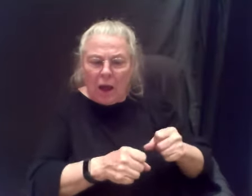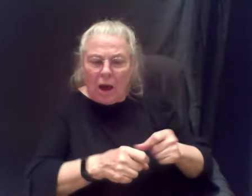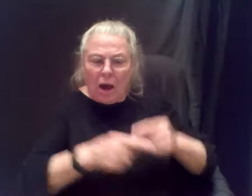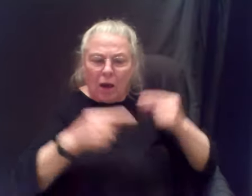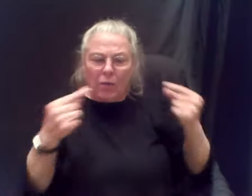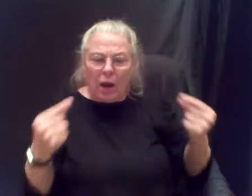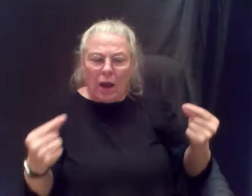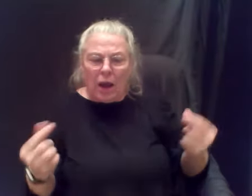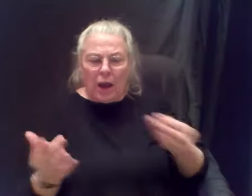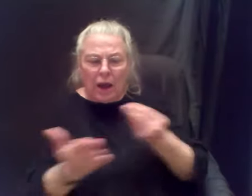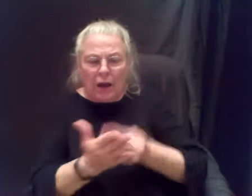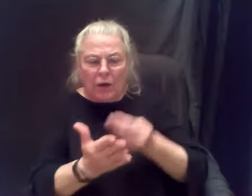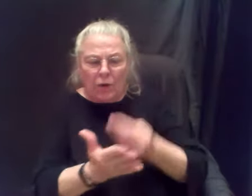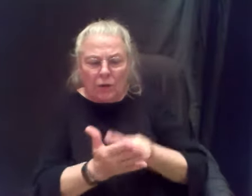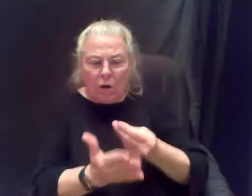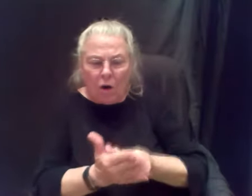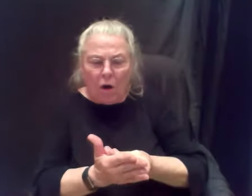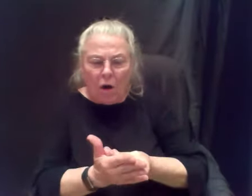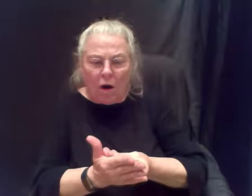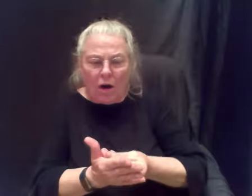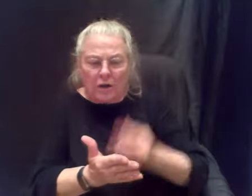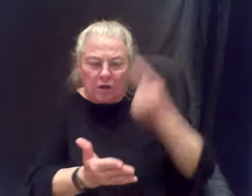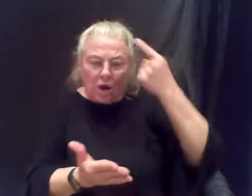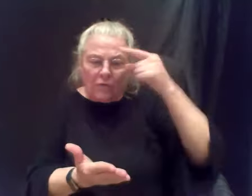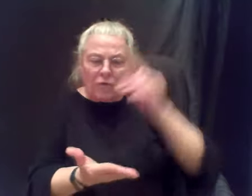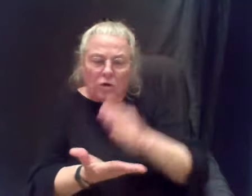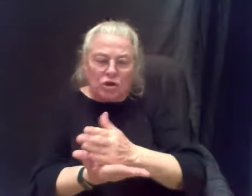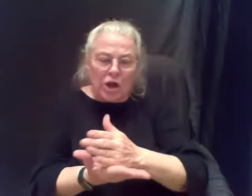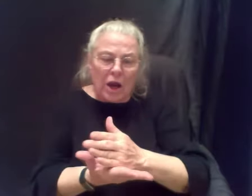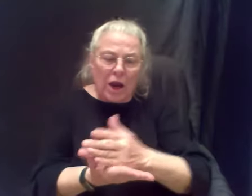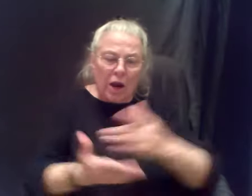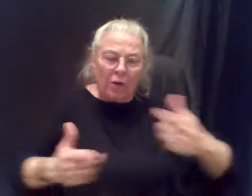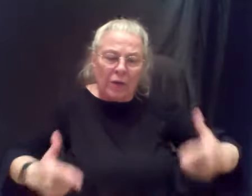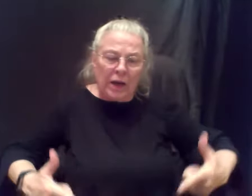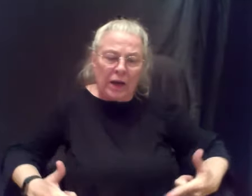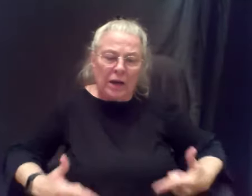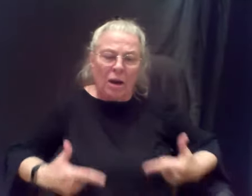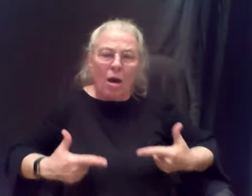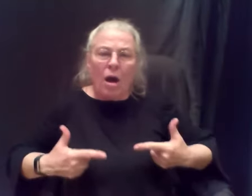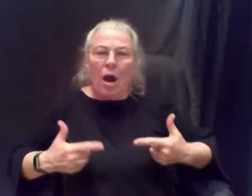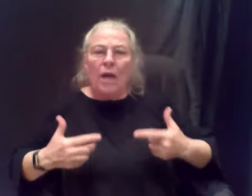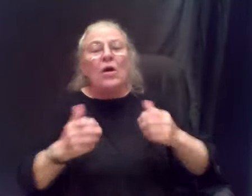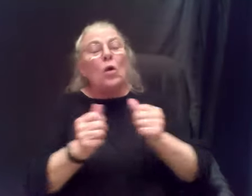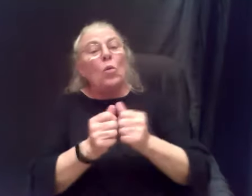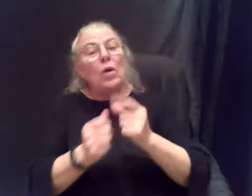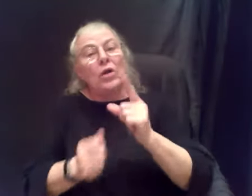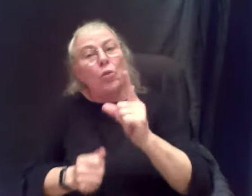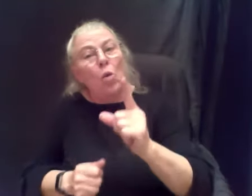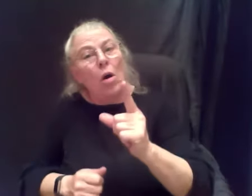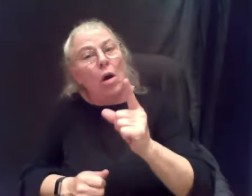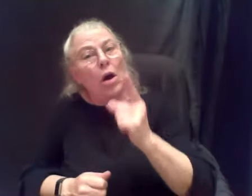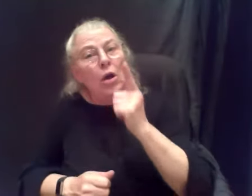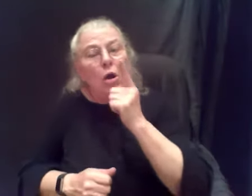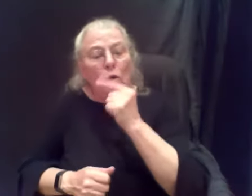a greater cause for sharing life with one